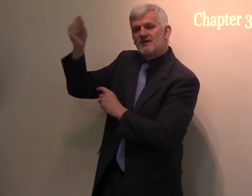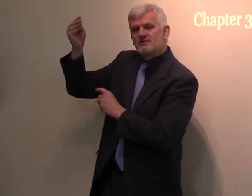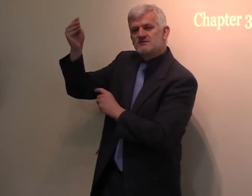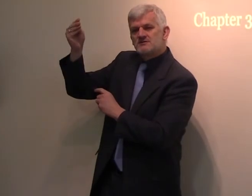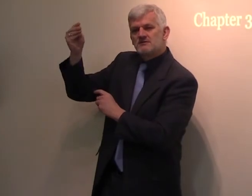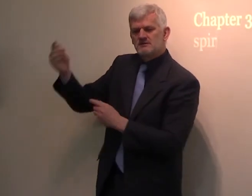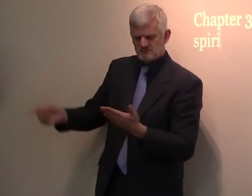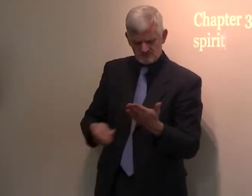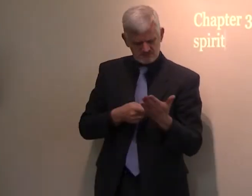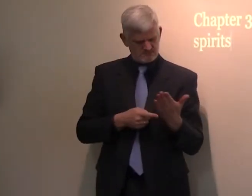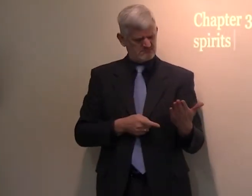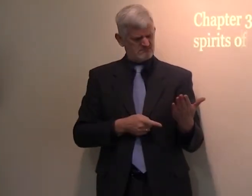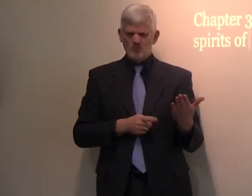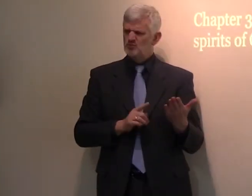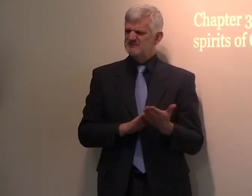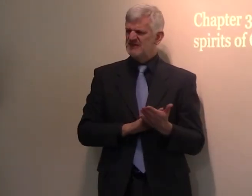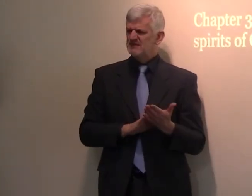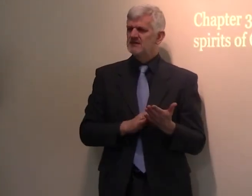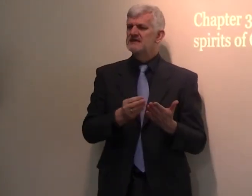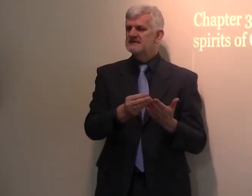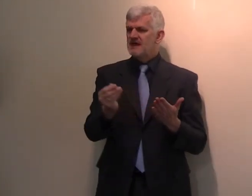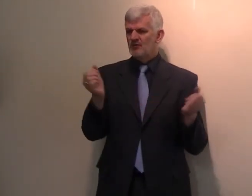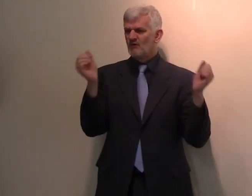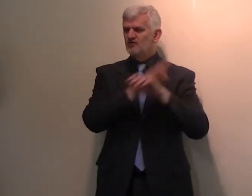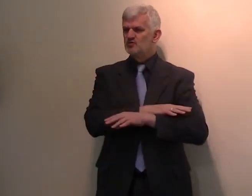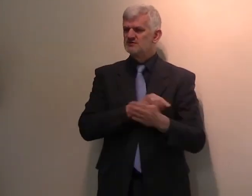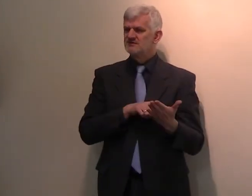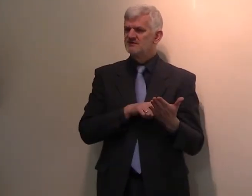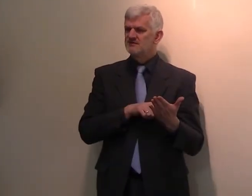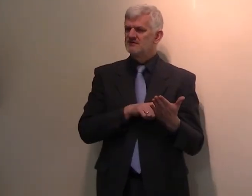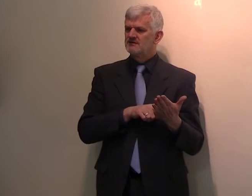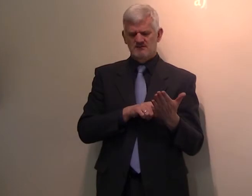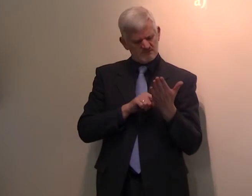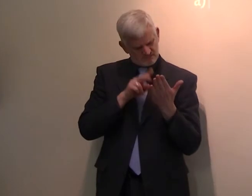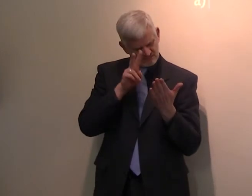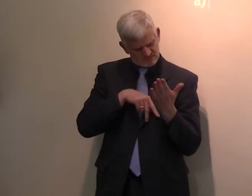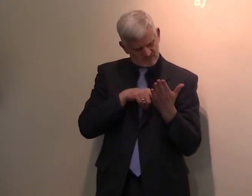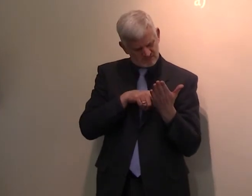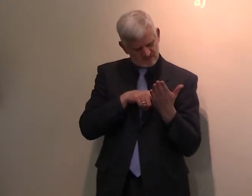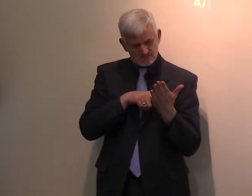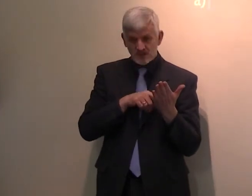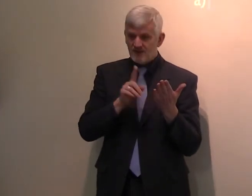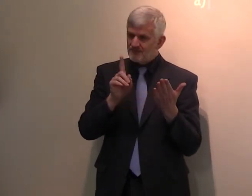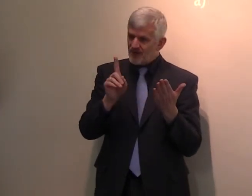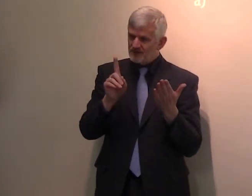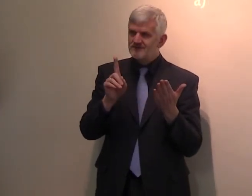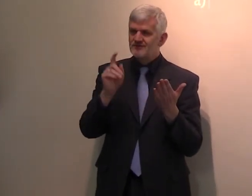puzzled many people, but actually there is nothing puzzling if we understand how this is explained throughout the Word of